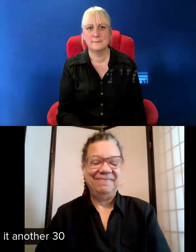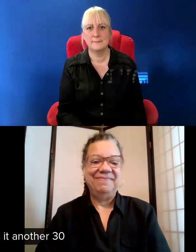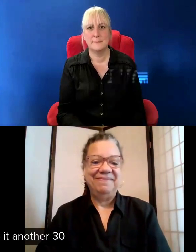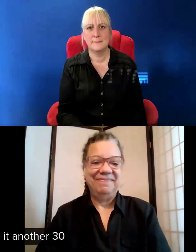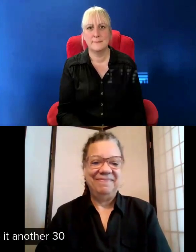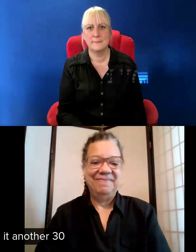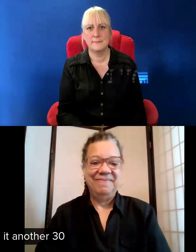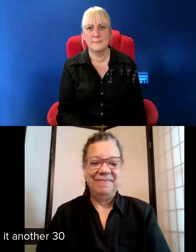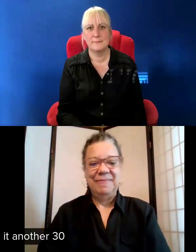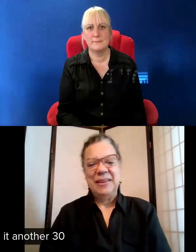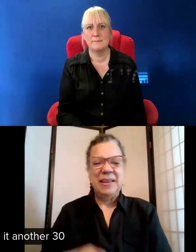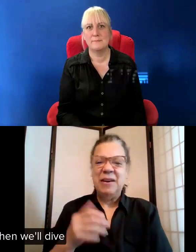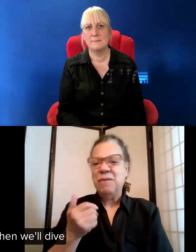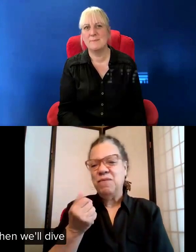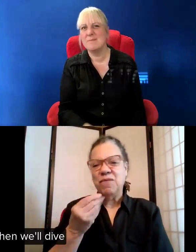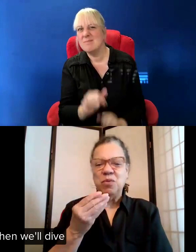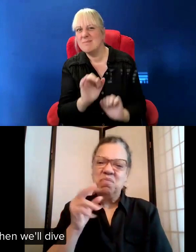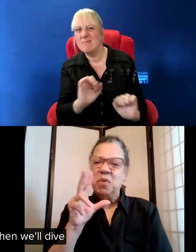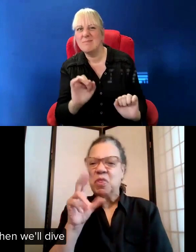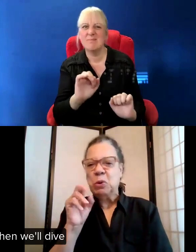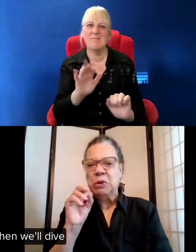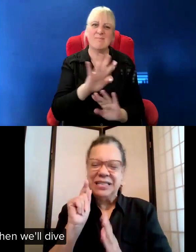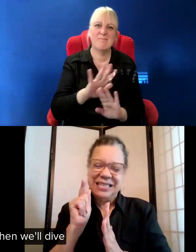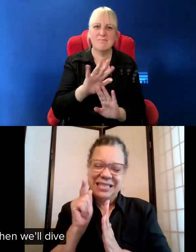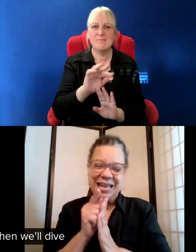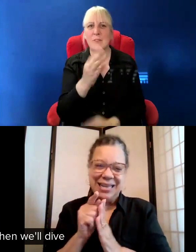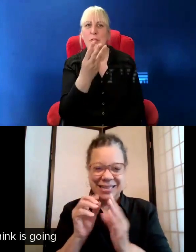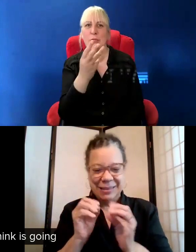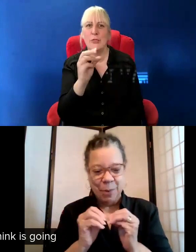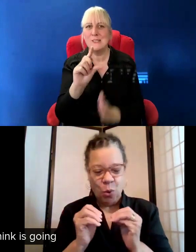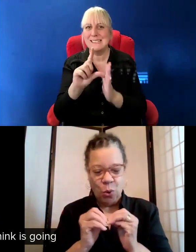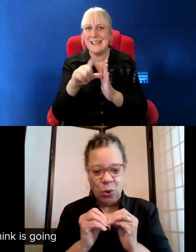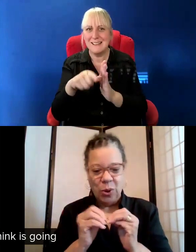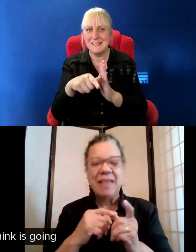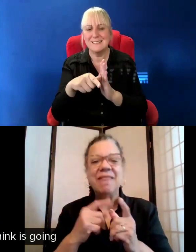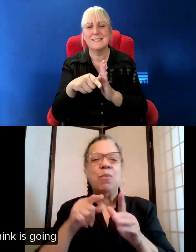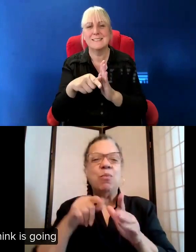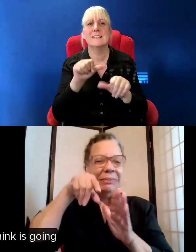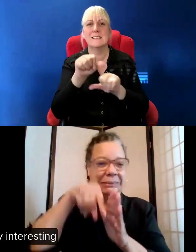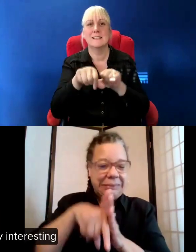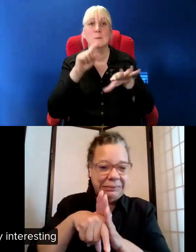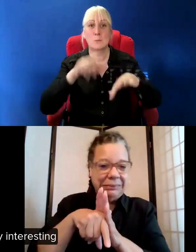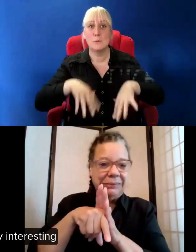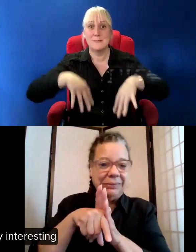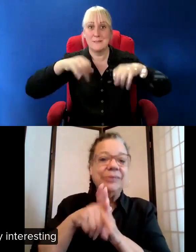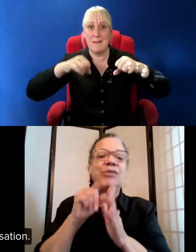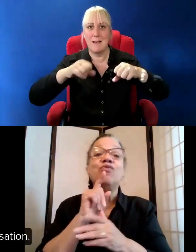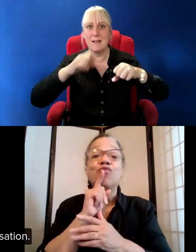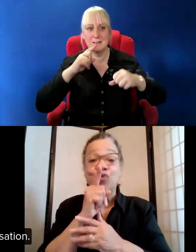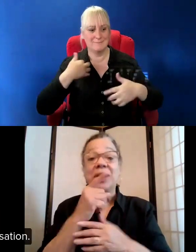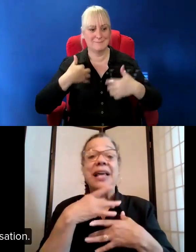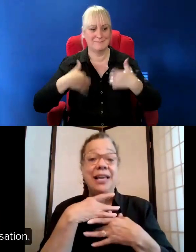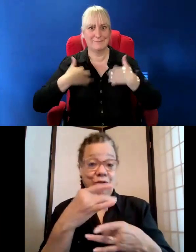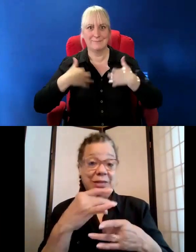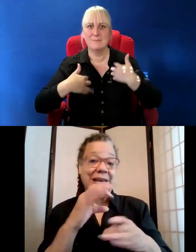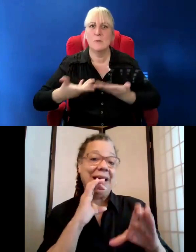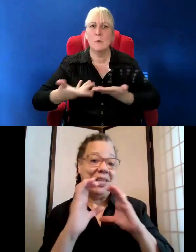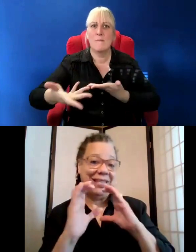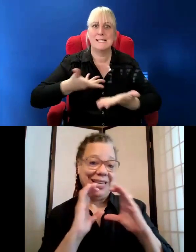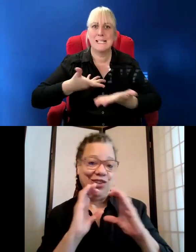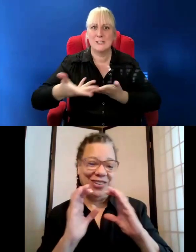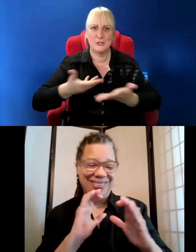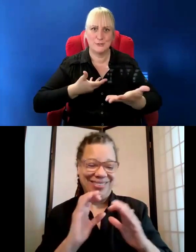We might give it another 30 seconds, and then we'll dive into what I think is going to be a really interesting conversation.